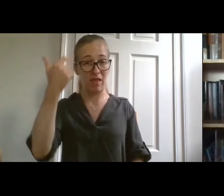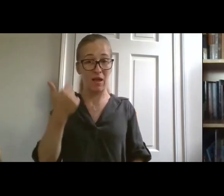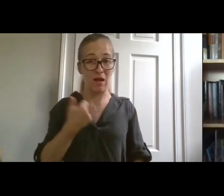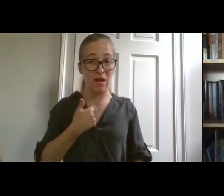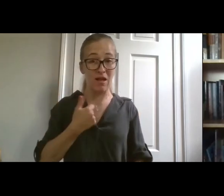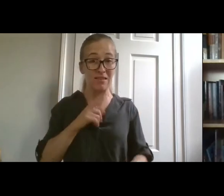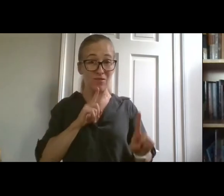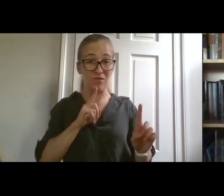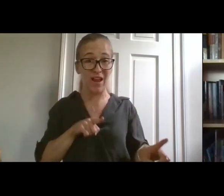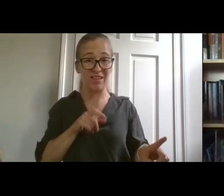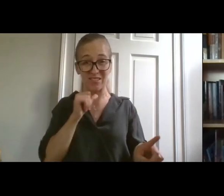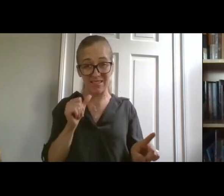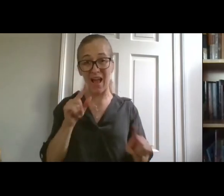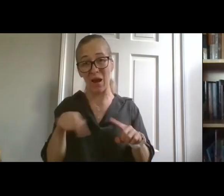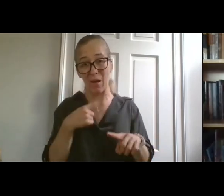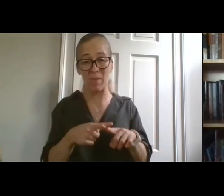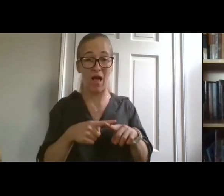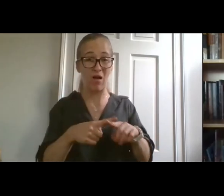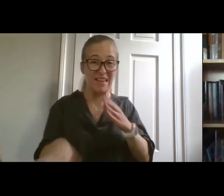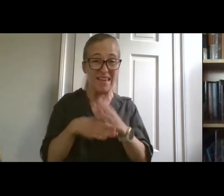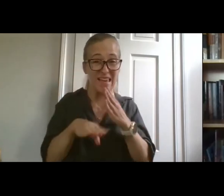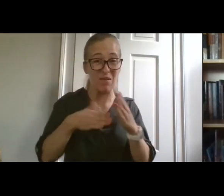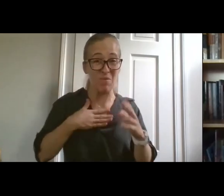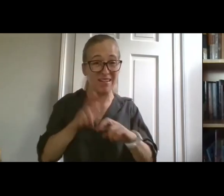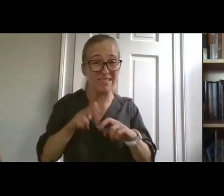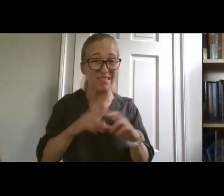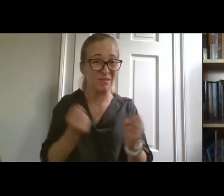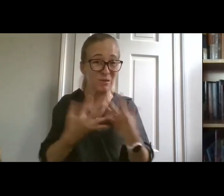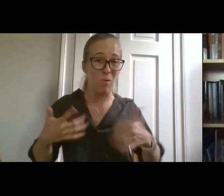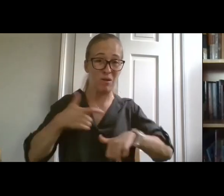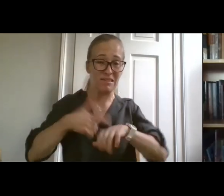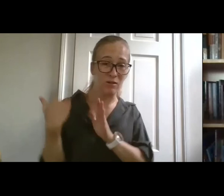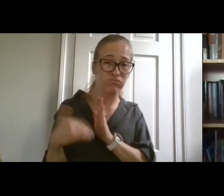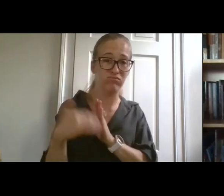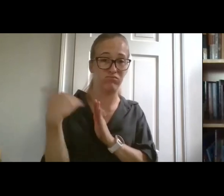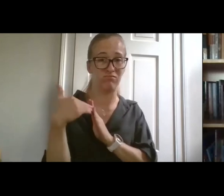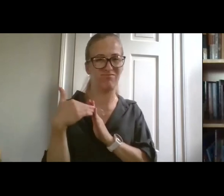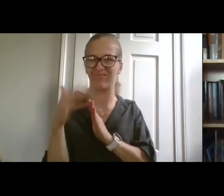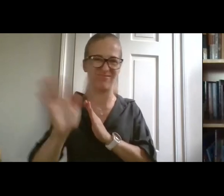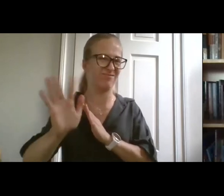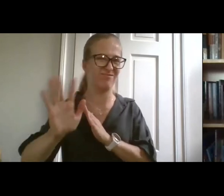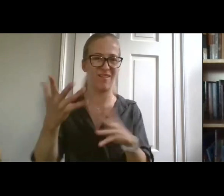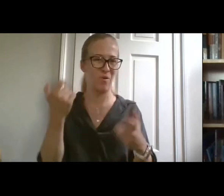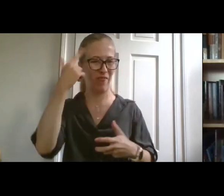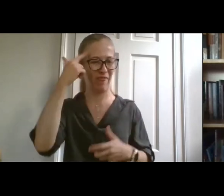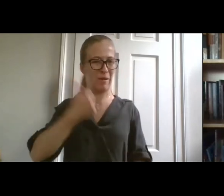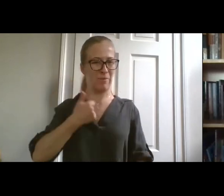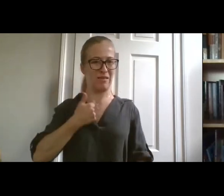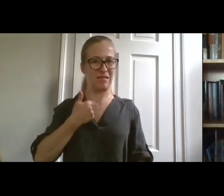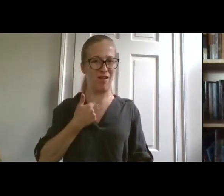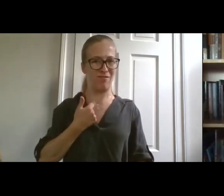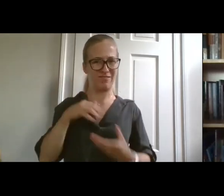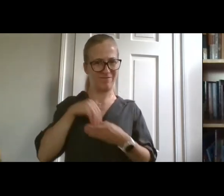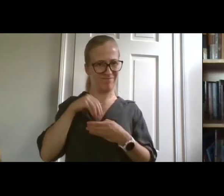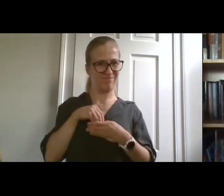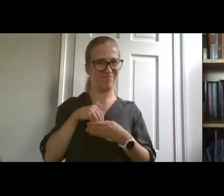due to pettiness about this boy pressing his restless feet so many times against the back of my seat. I like to think of myself as inherently decent,